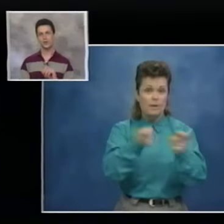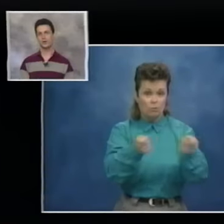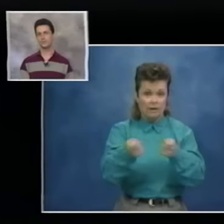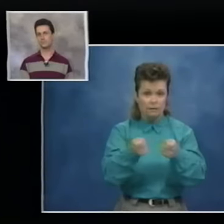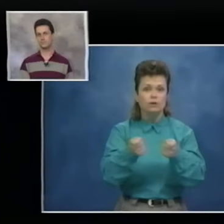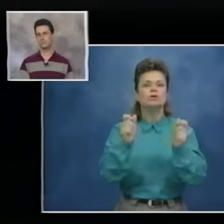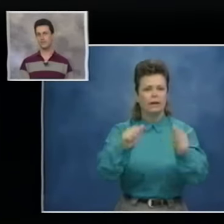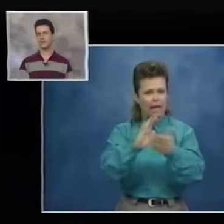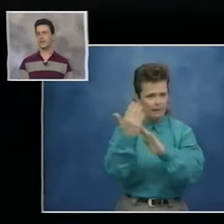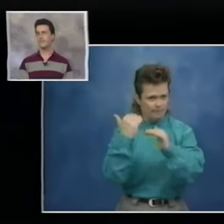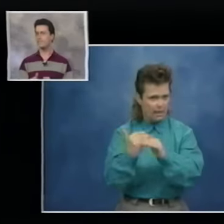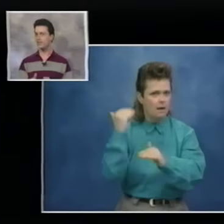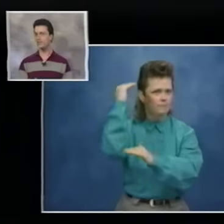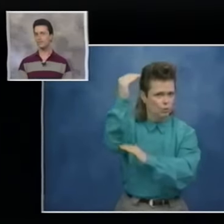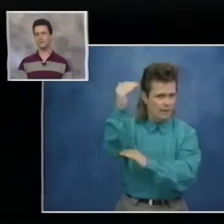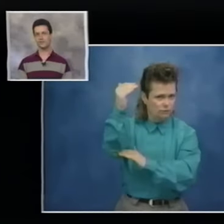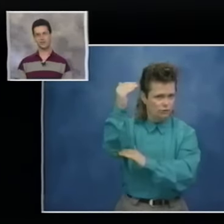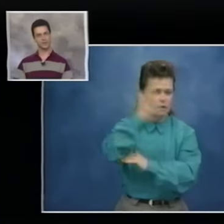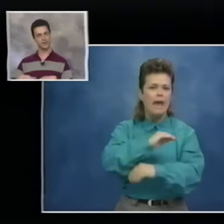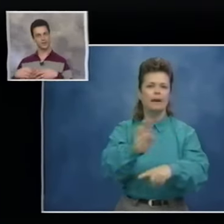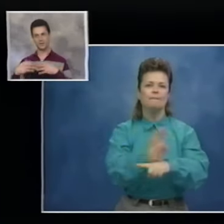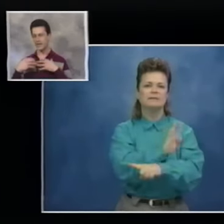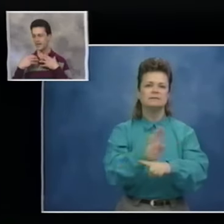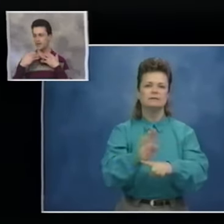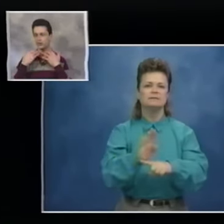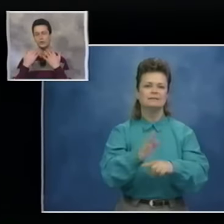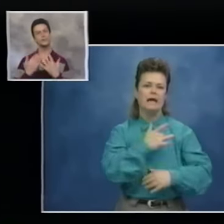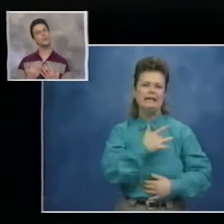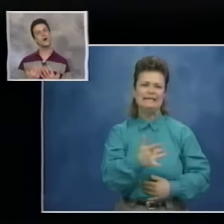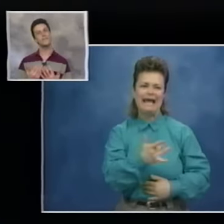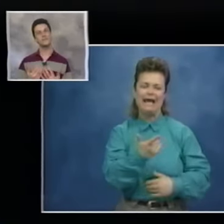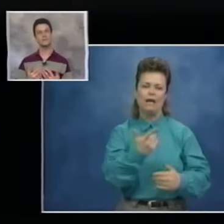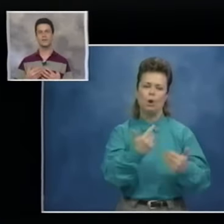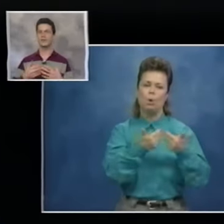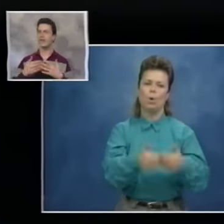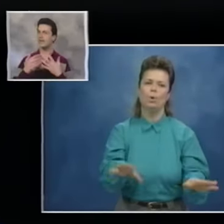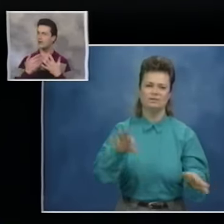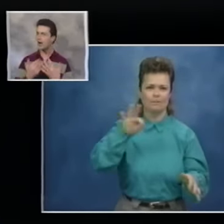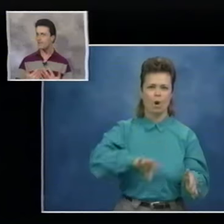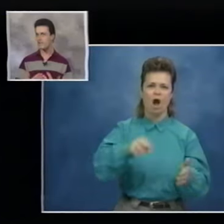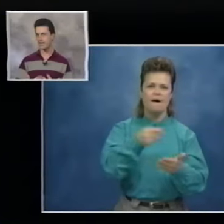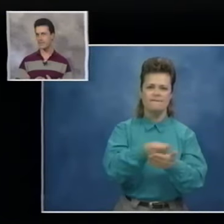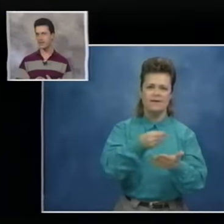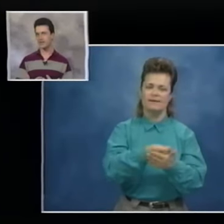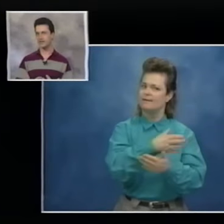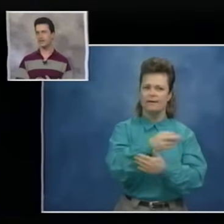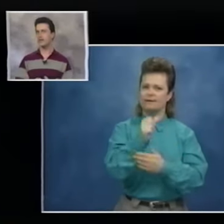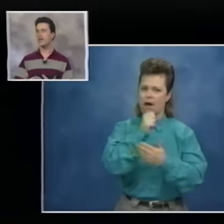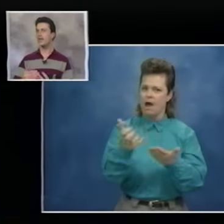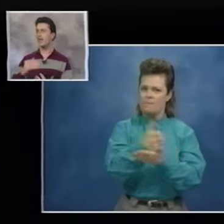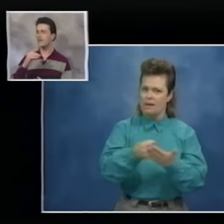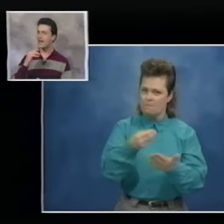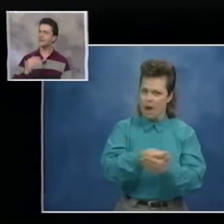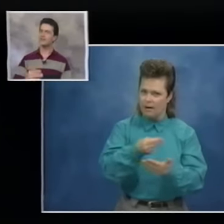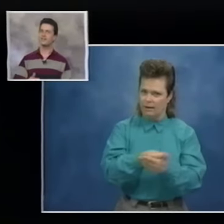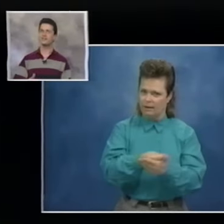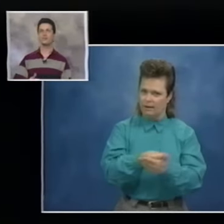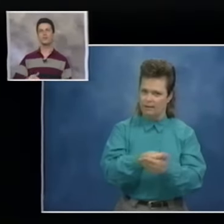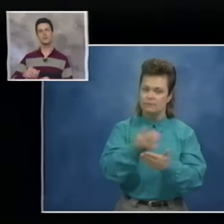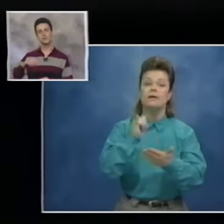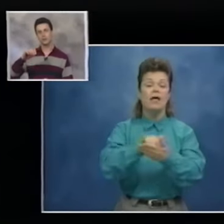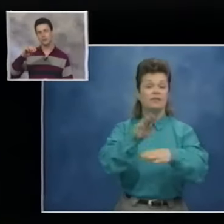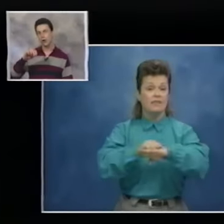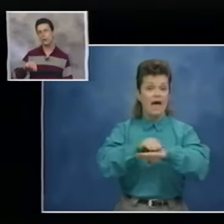too far, and businesses can lose profits and not make money, and that